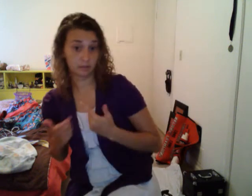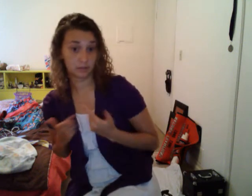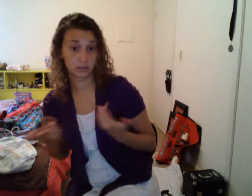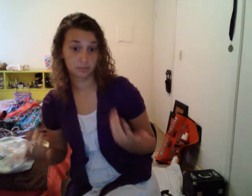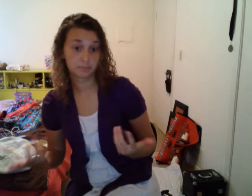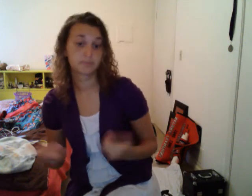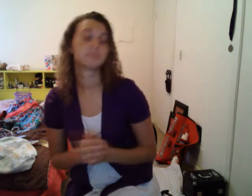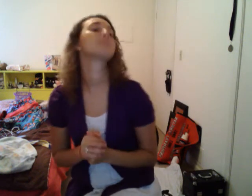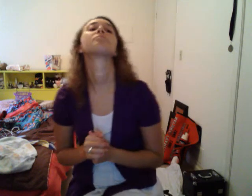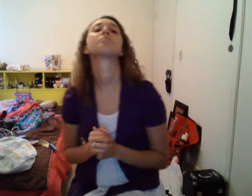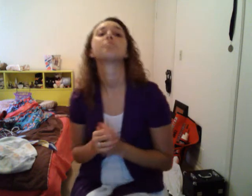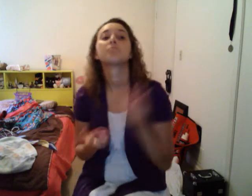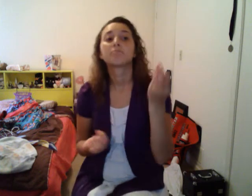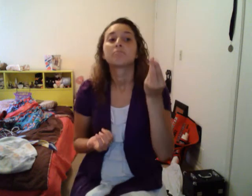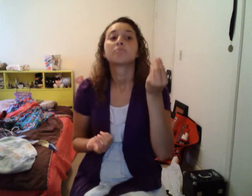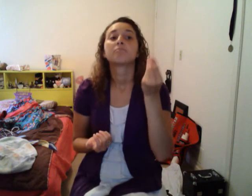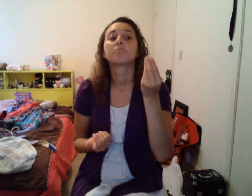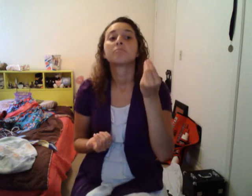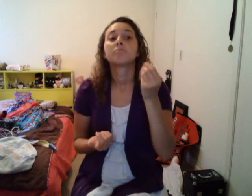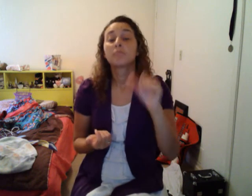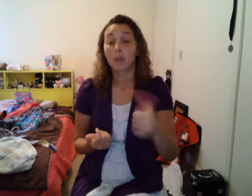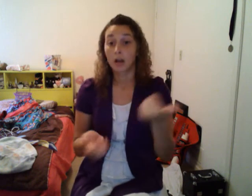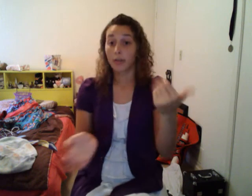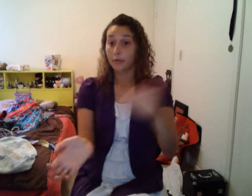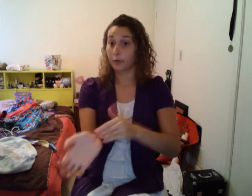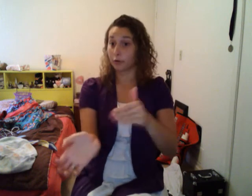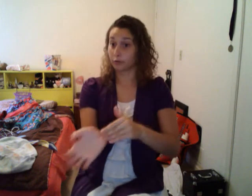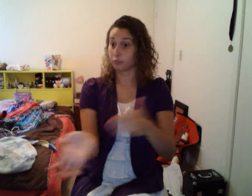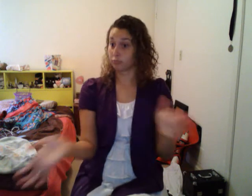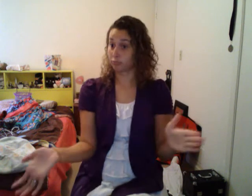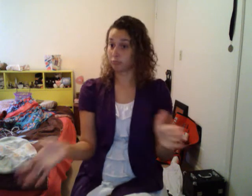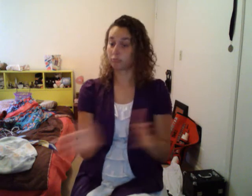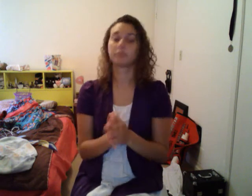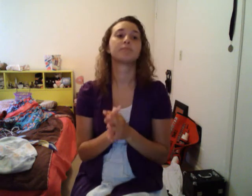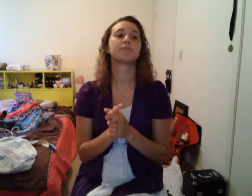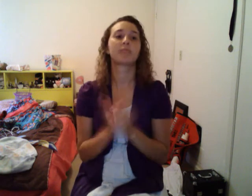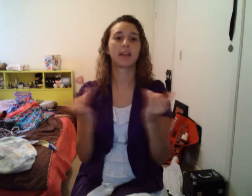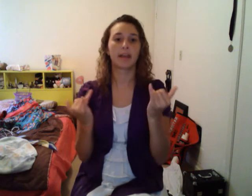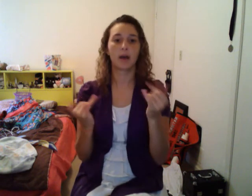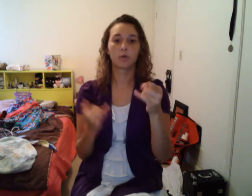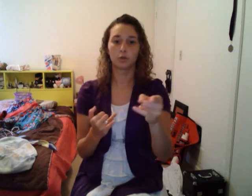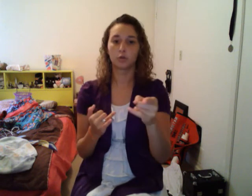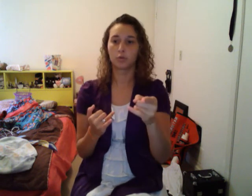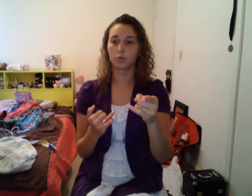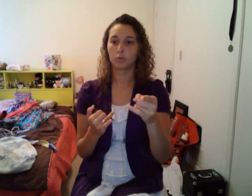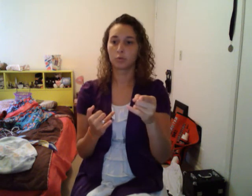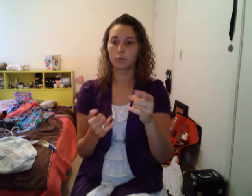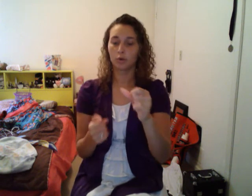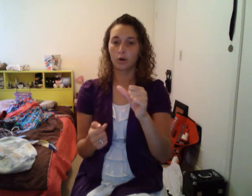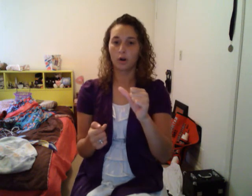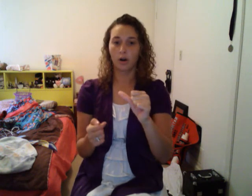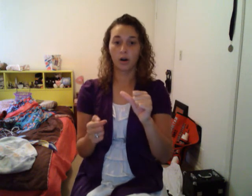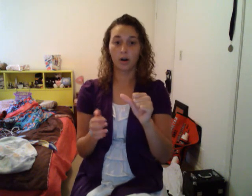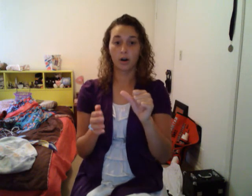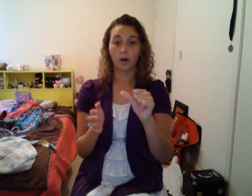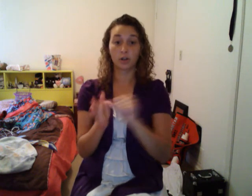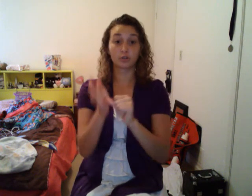Now consider another doctor case. This time you're a transplant surgeon, and you have